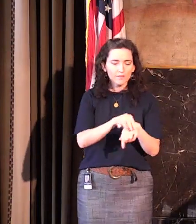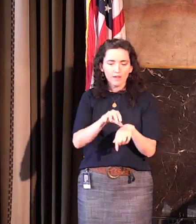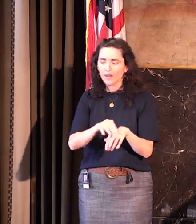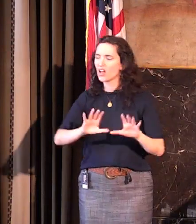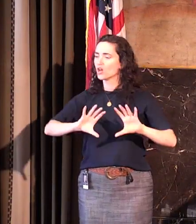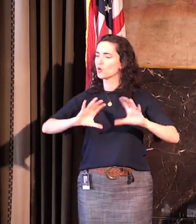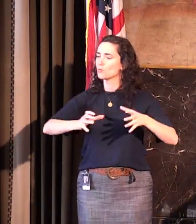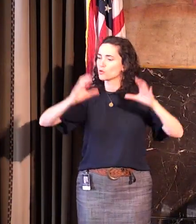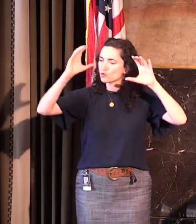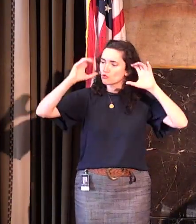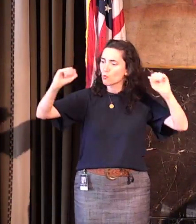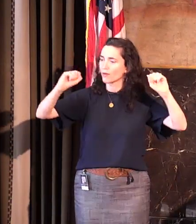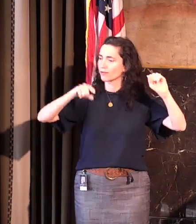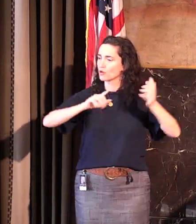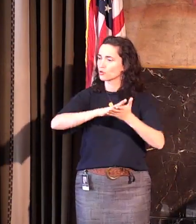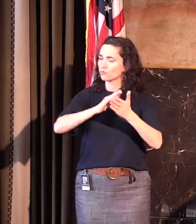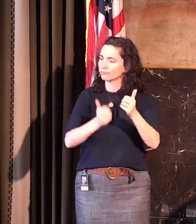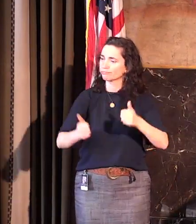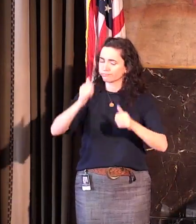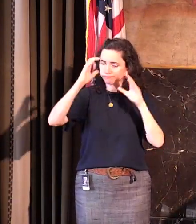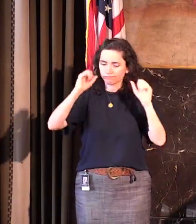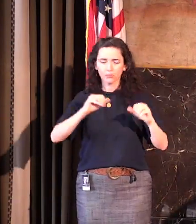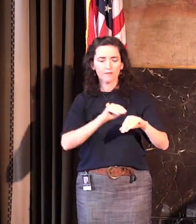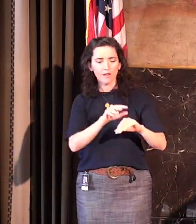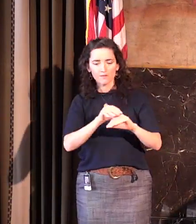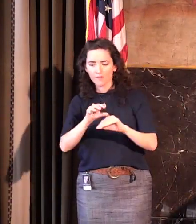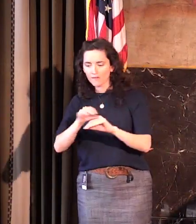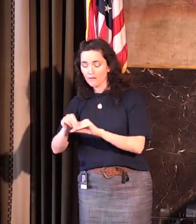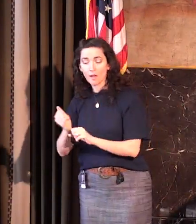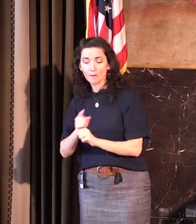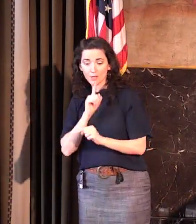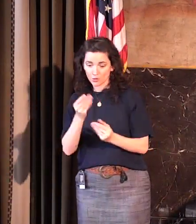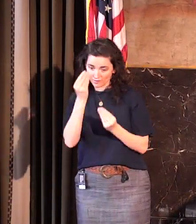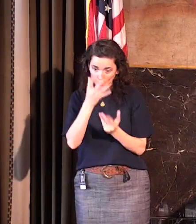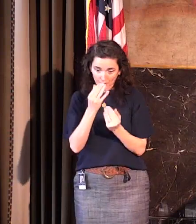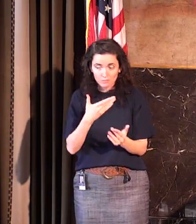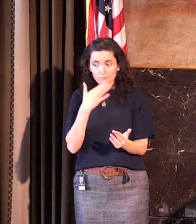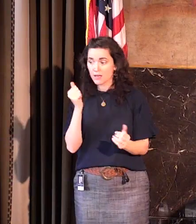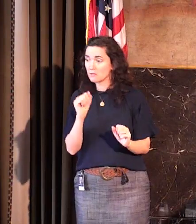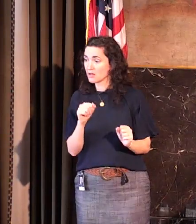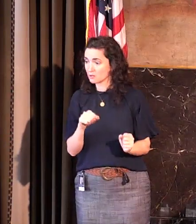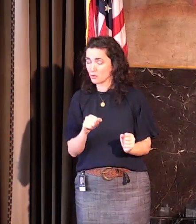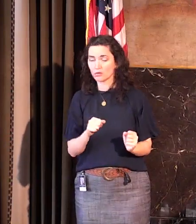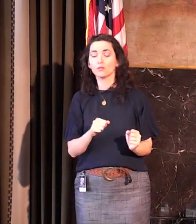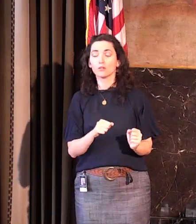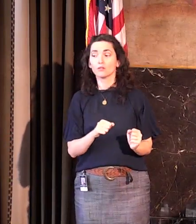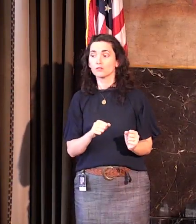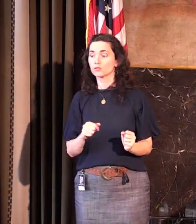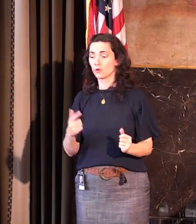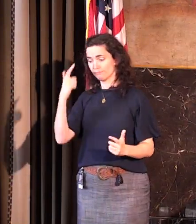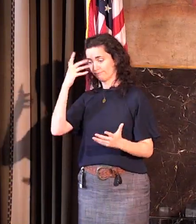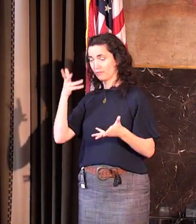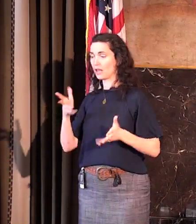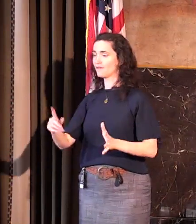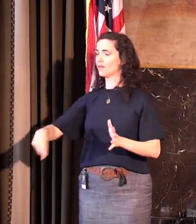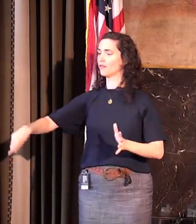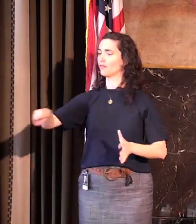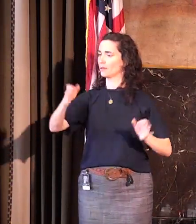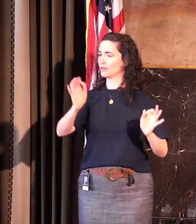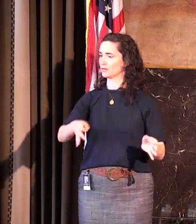superintendents and so forth, and making sure that they have the best information possible. And we're leaving it up to them as